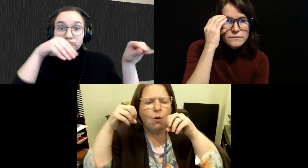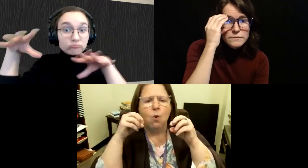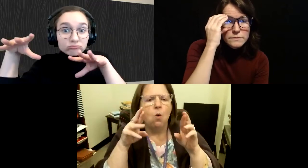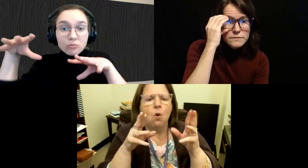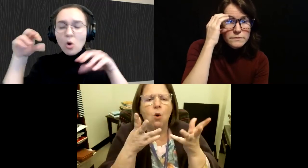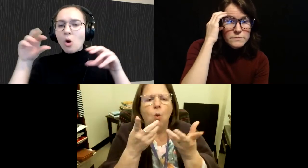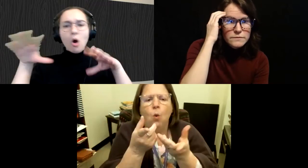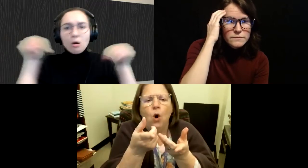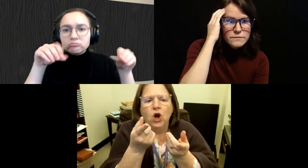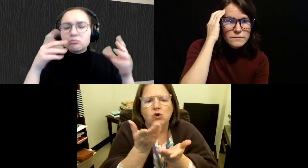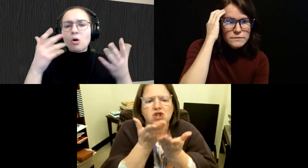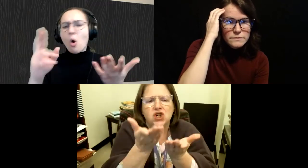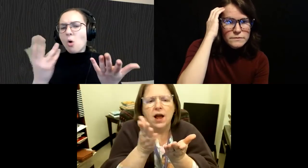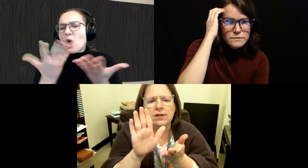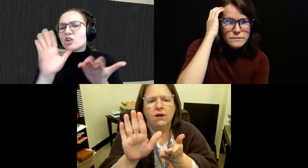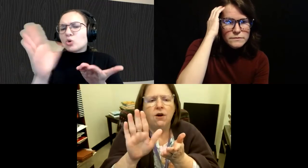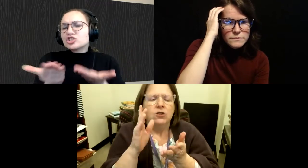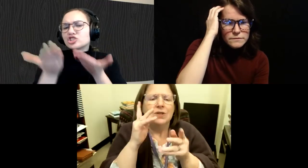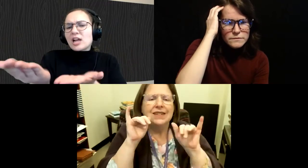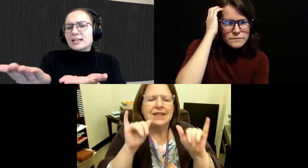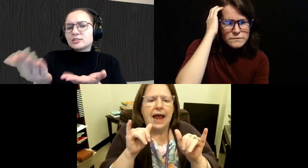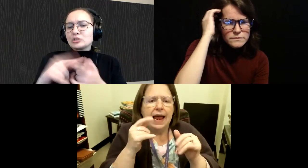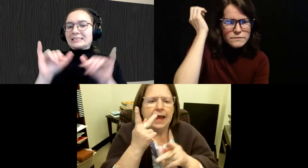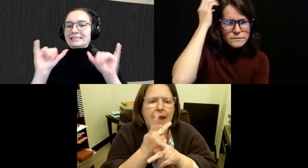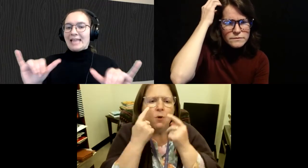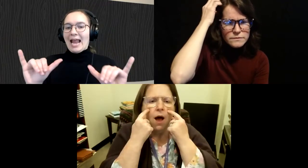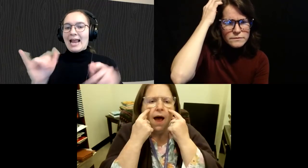have all the lights on? Or what do you suggest